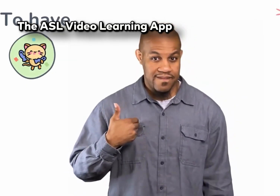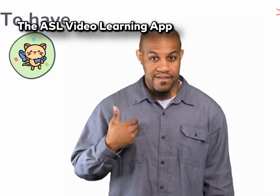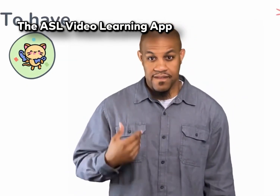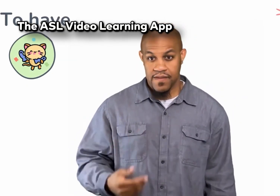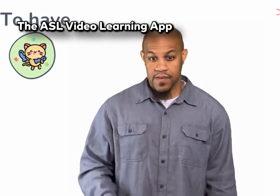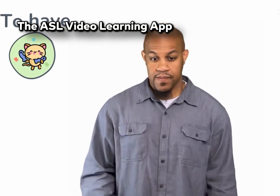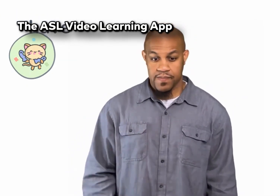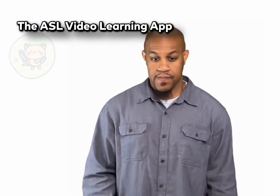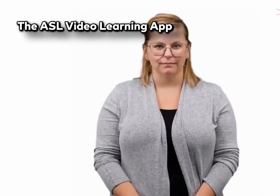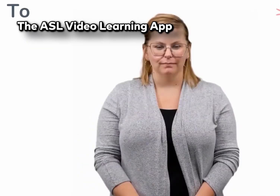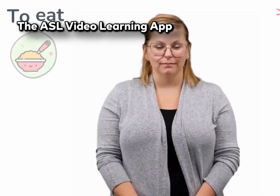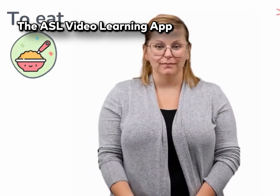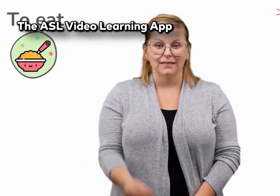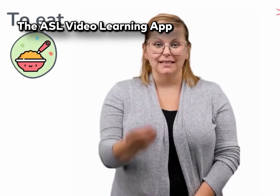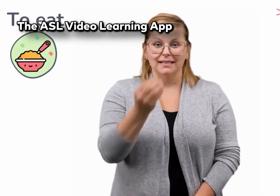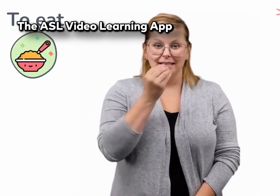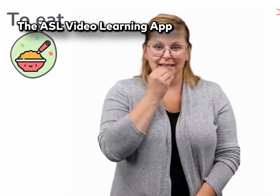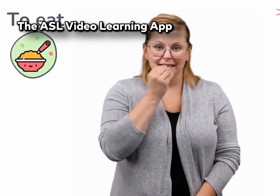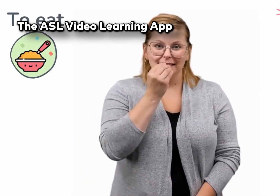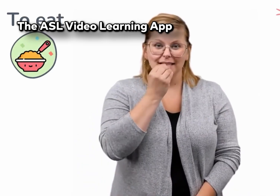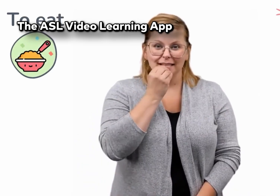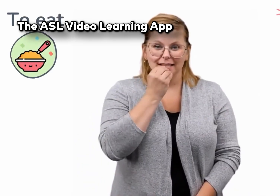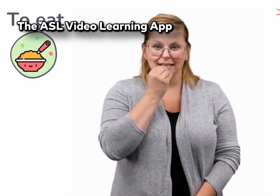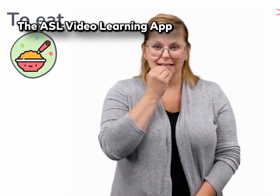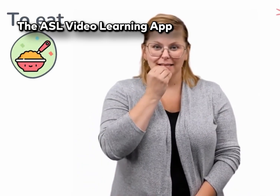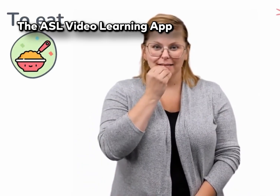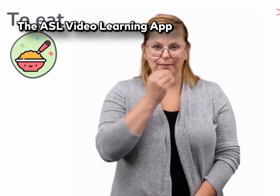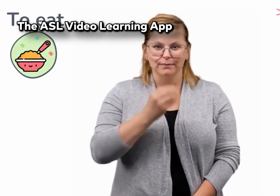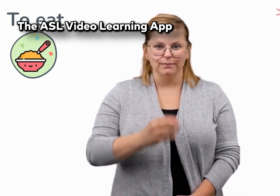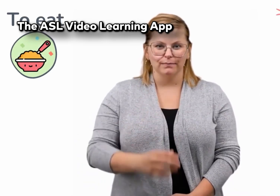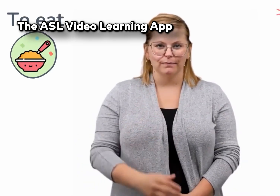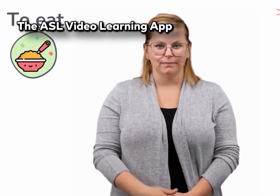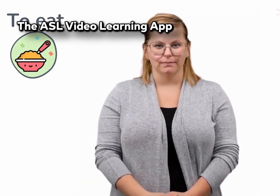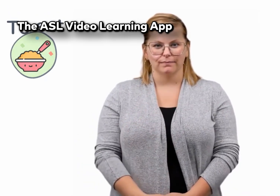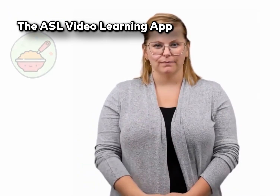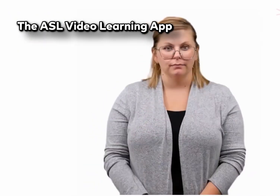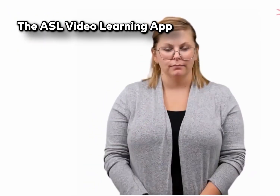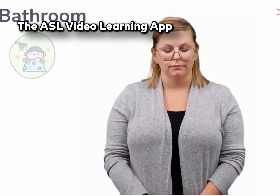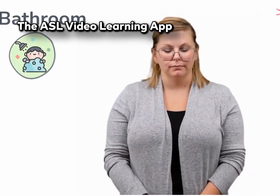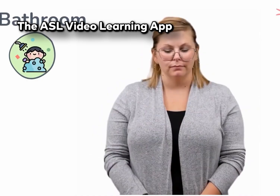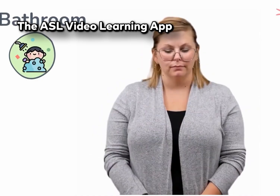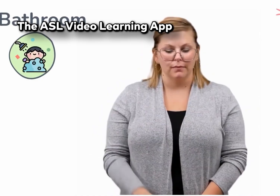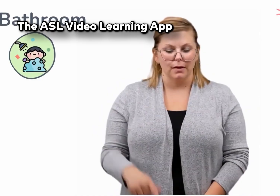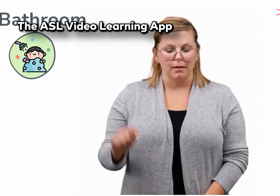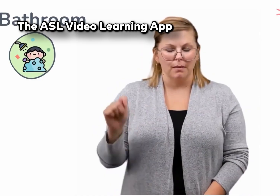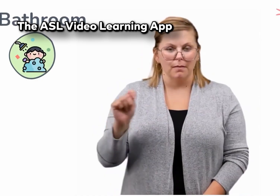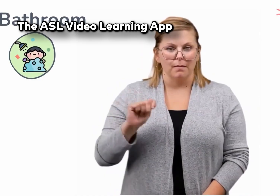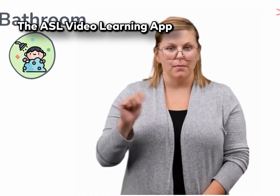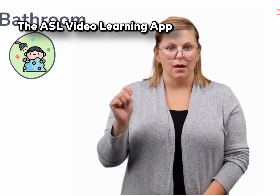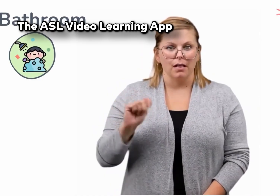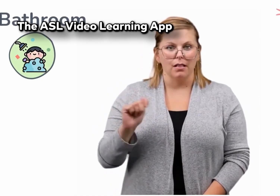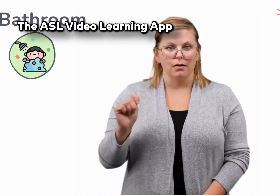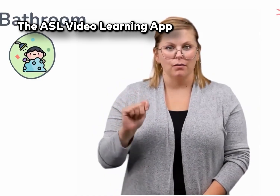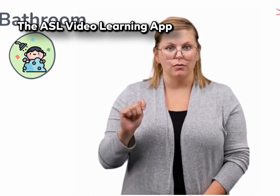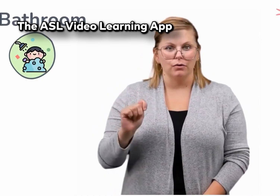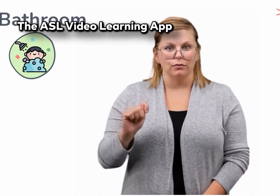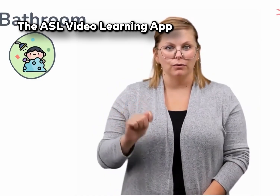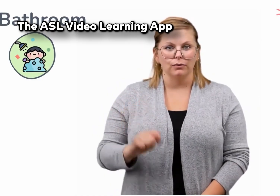far. Ideal user: someone who is brand new to ASL, wants to get comfortable with finger spelling and basic signs,